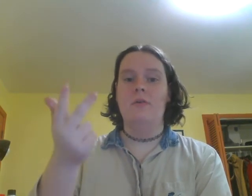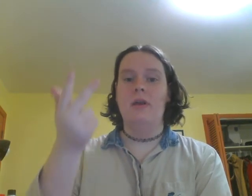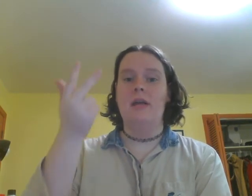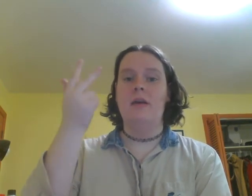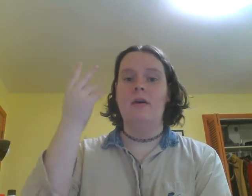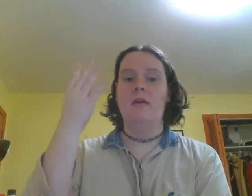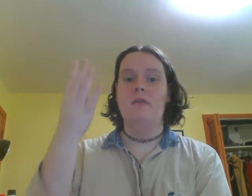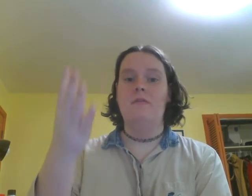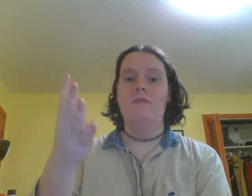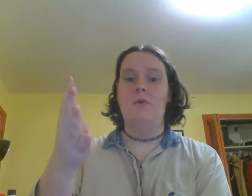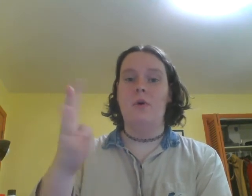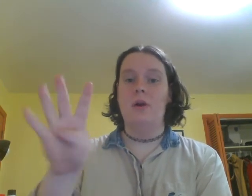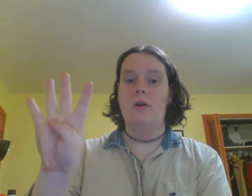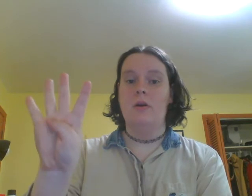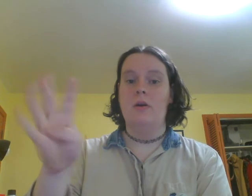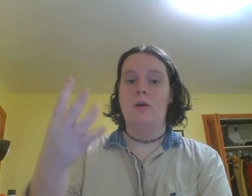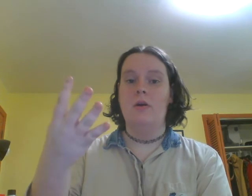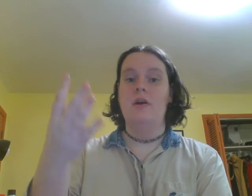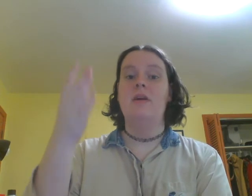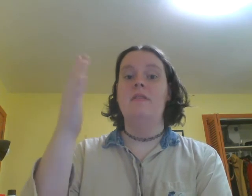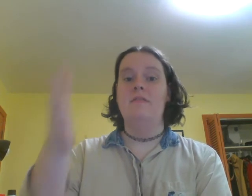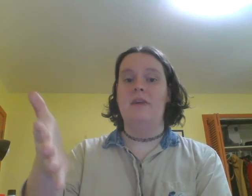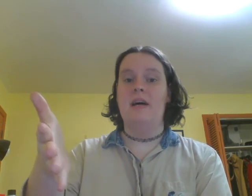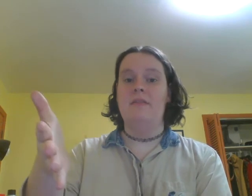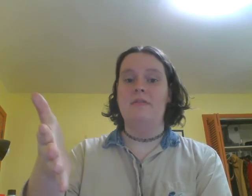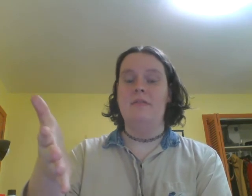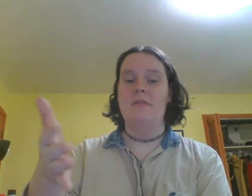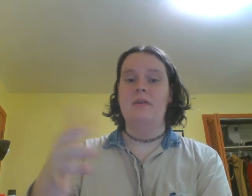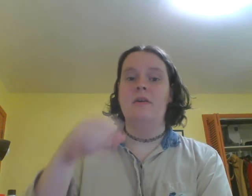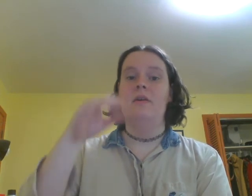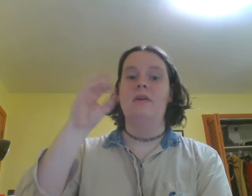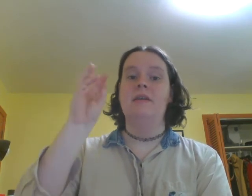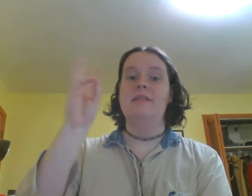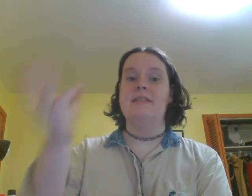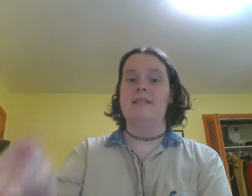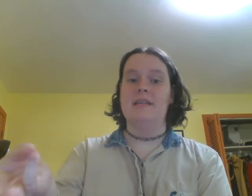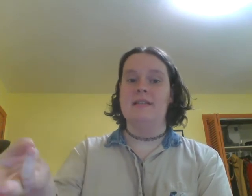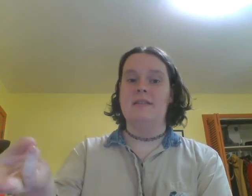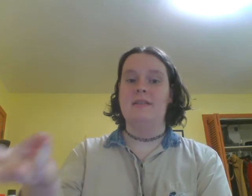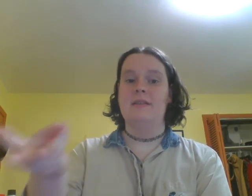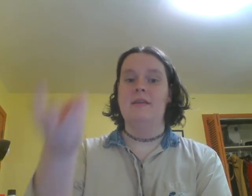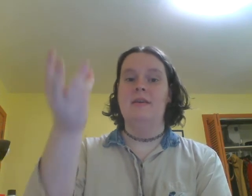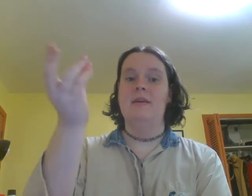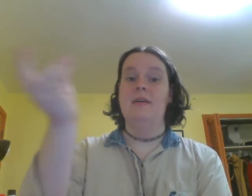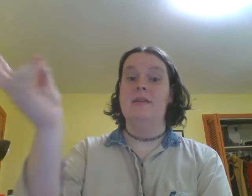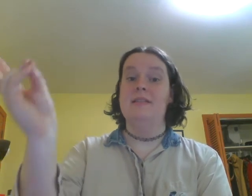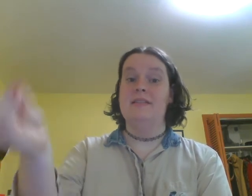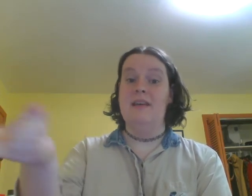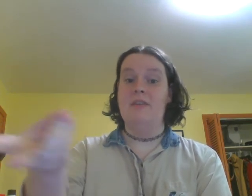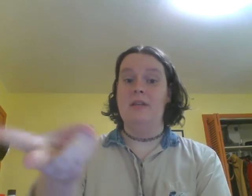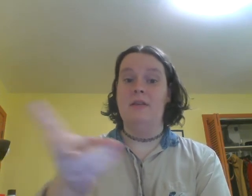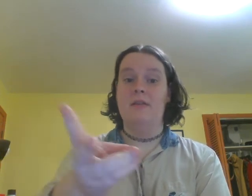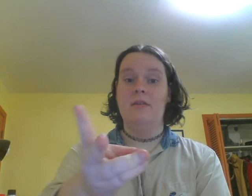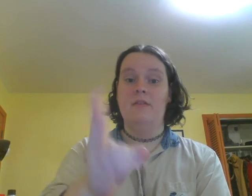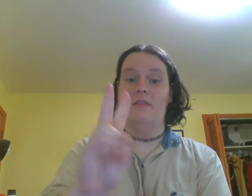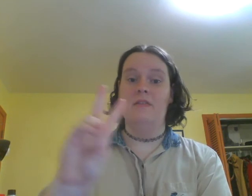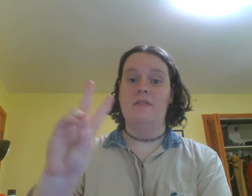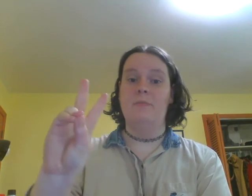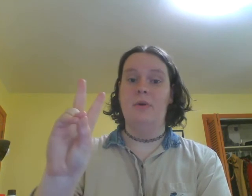3, 4, 5, 6, 7. This is both